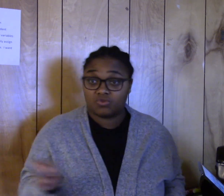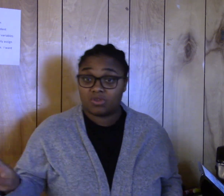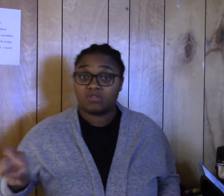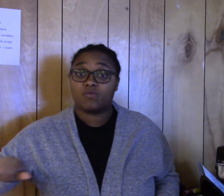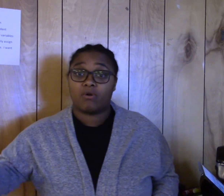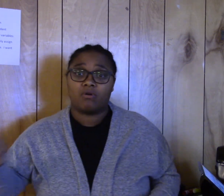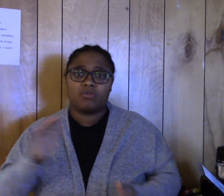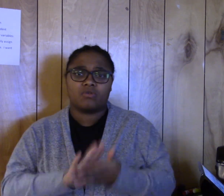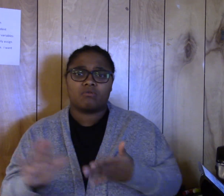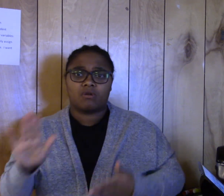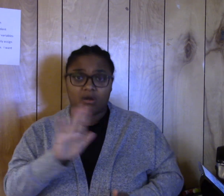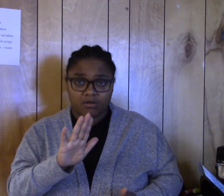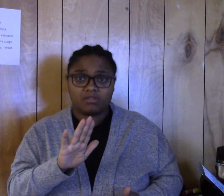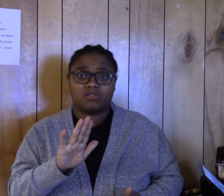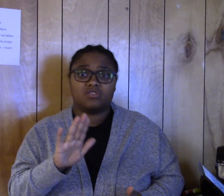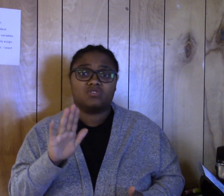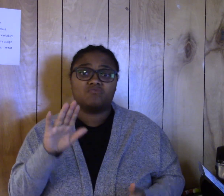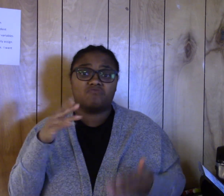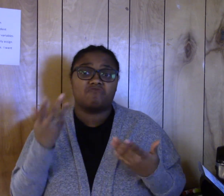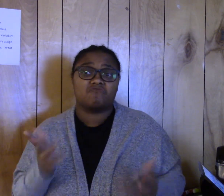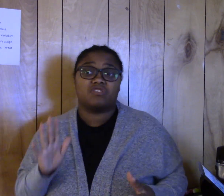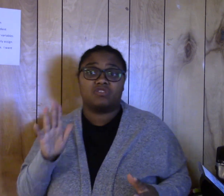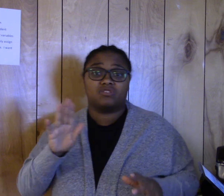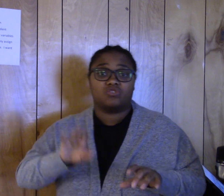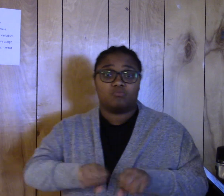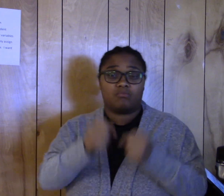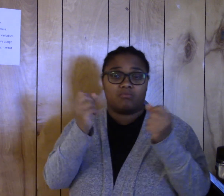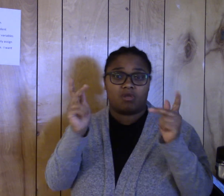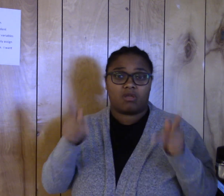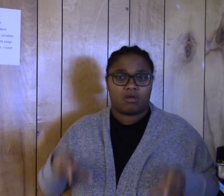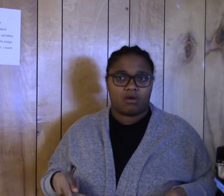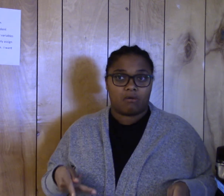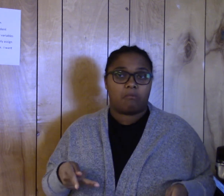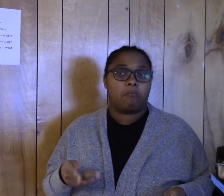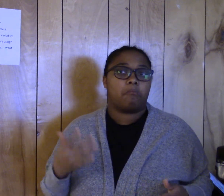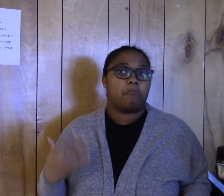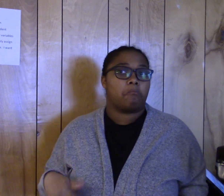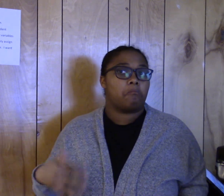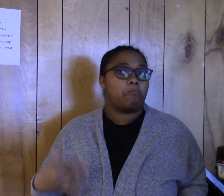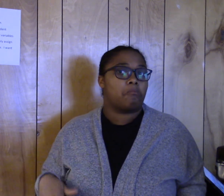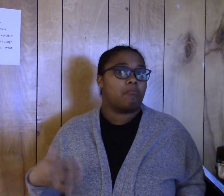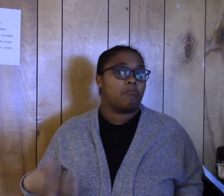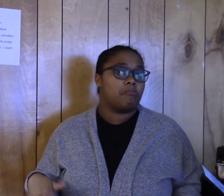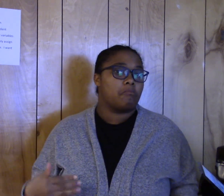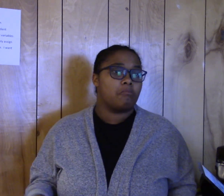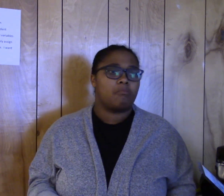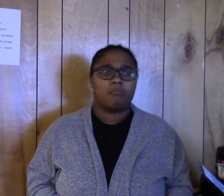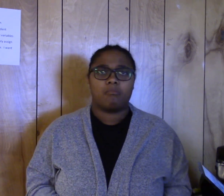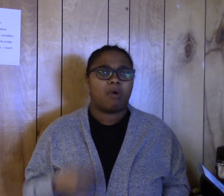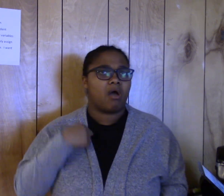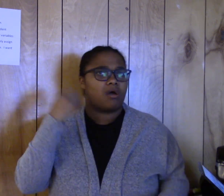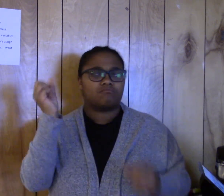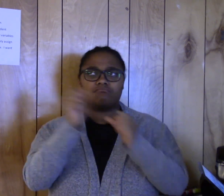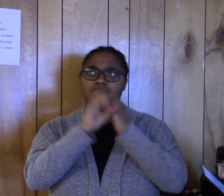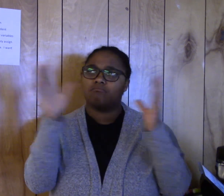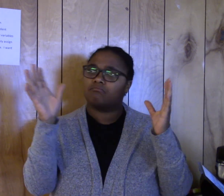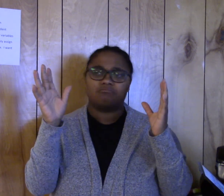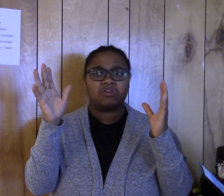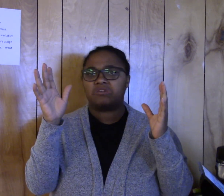find it amazing is that I cannot imagine placing so much power, vesting that power in somebody I broke